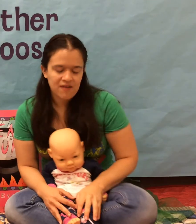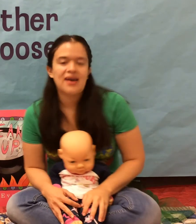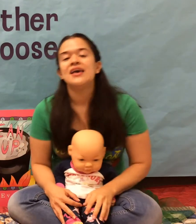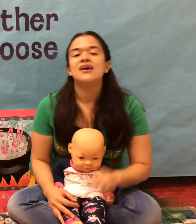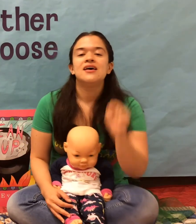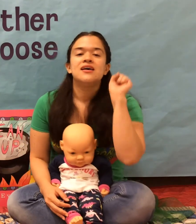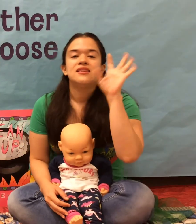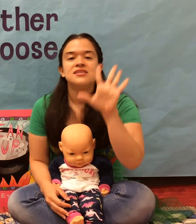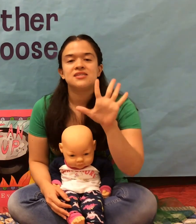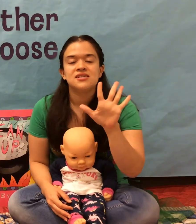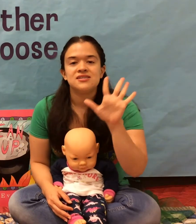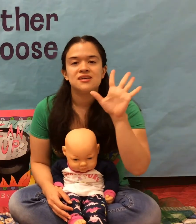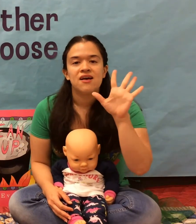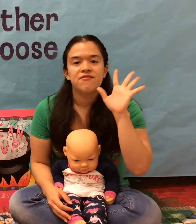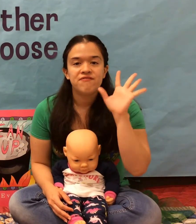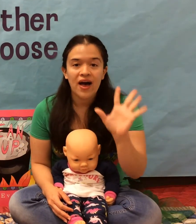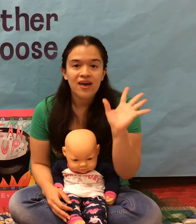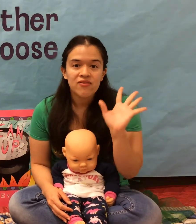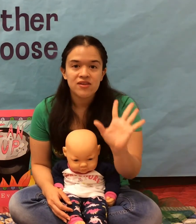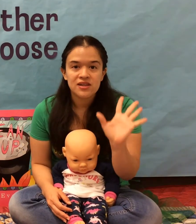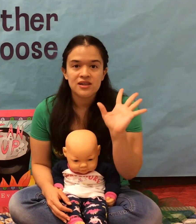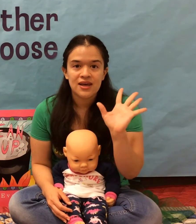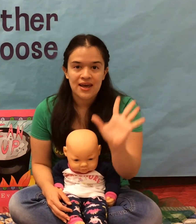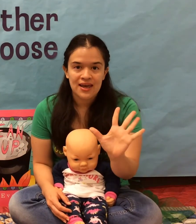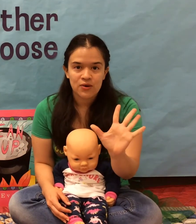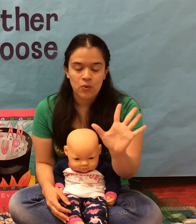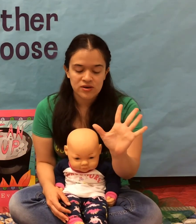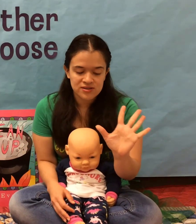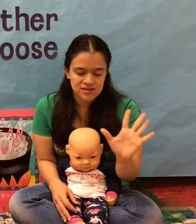Okay, this is five little acorns.